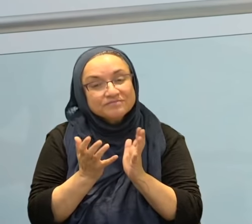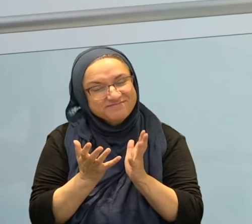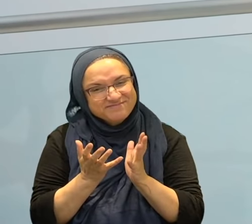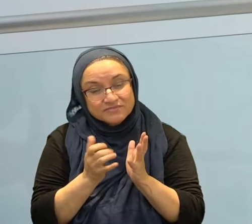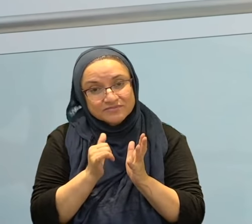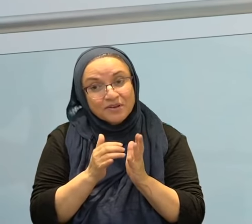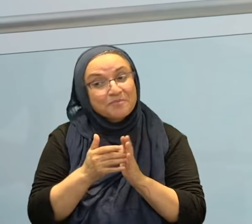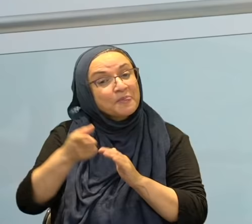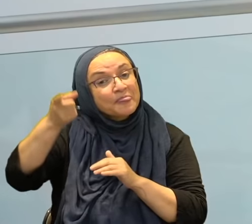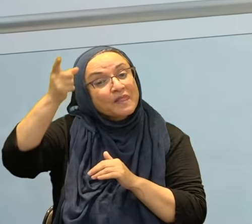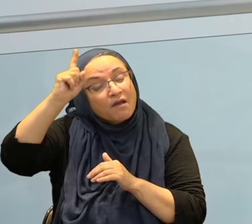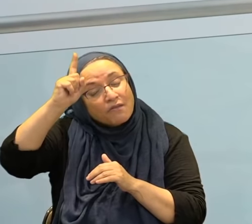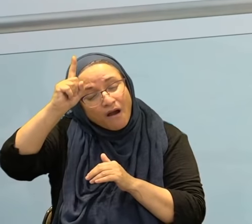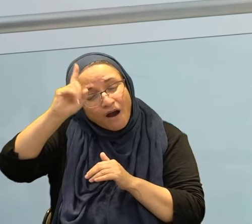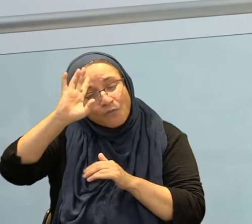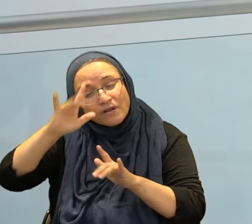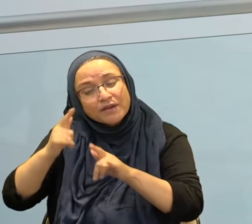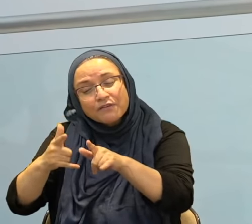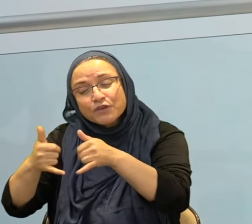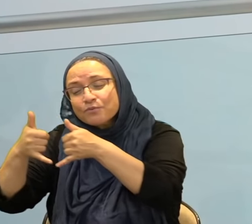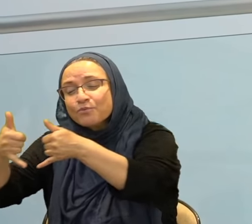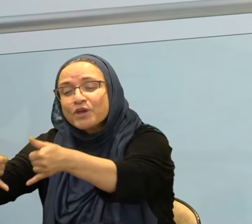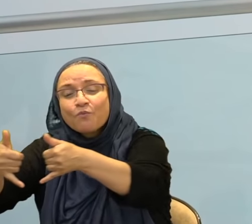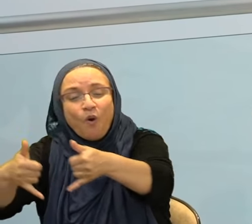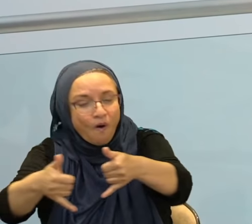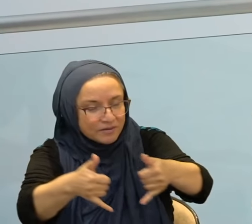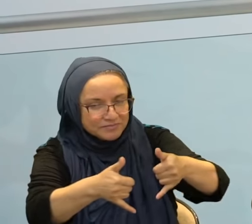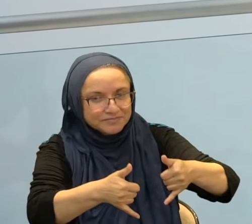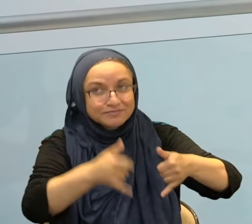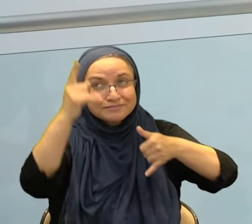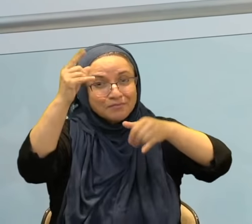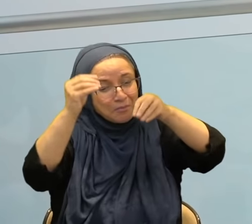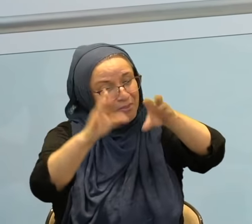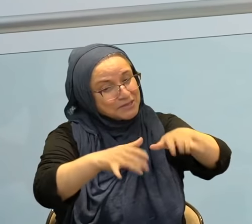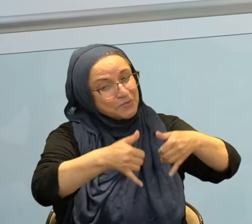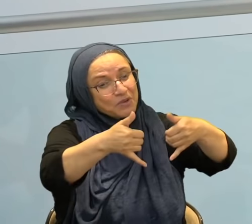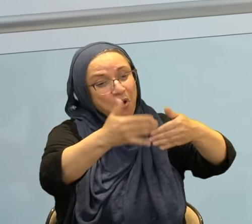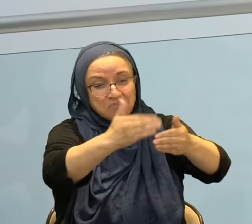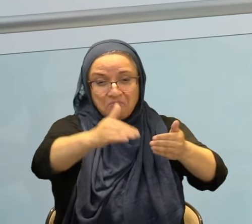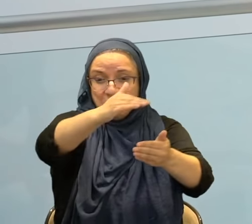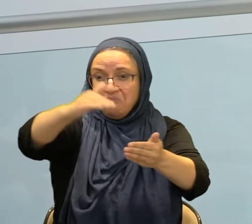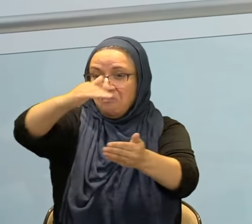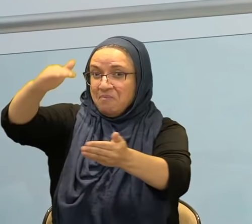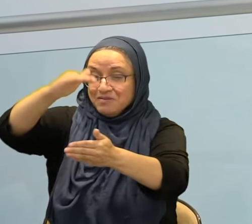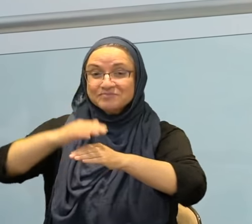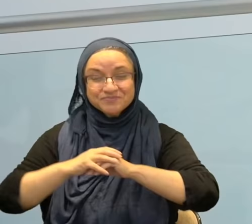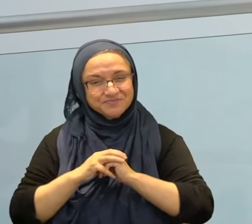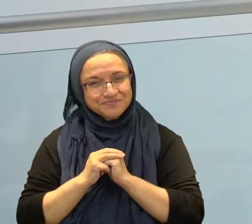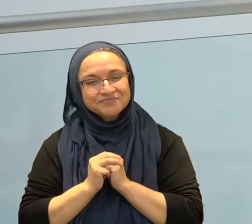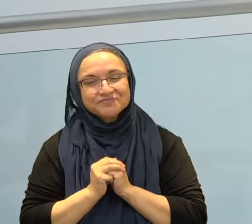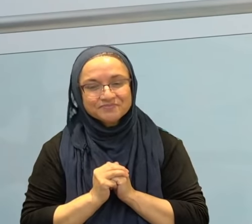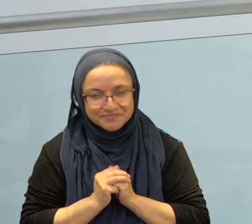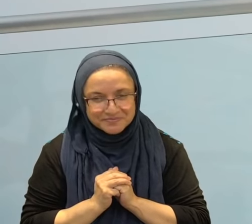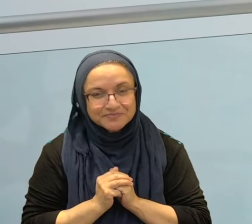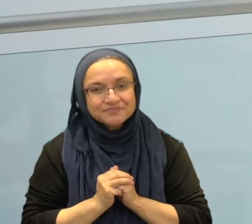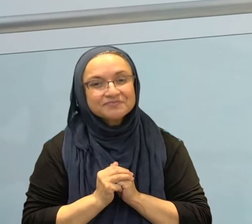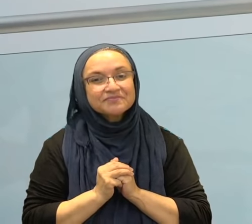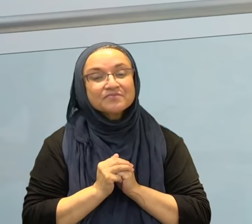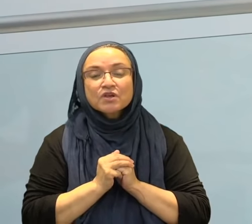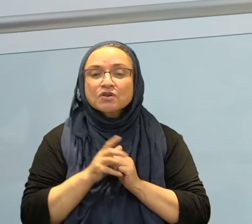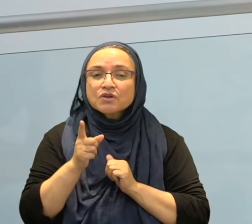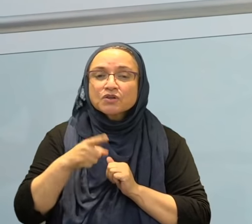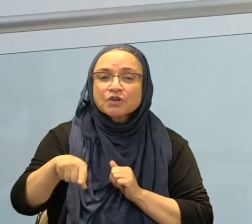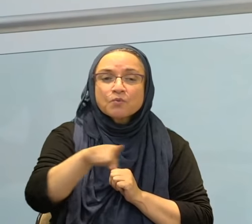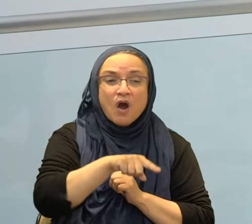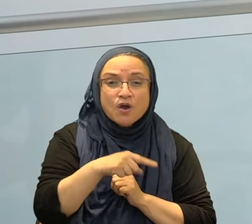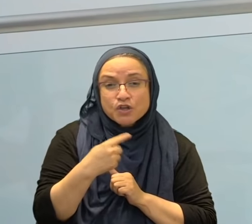You get this one life. this one life to live in this dunya that is consequential to the rest of